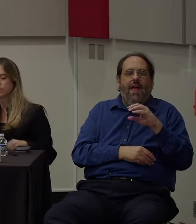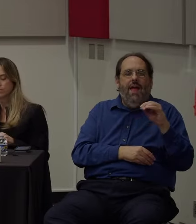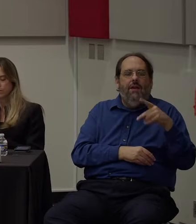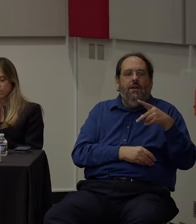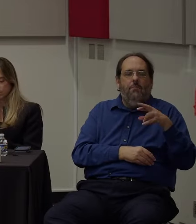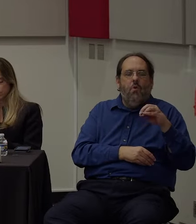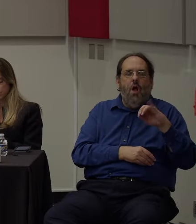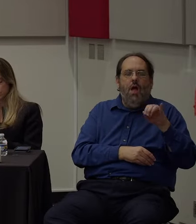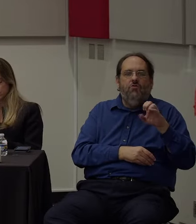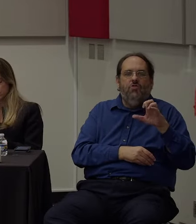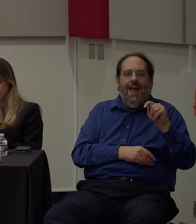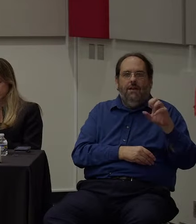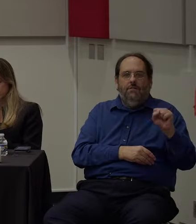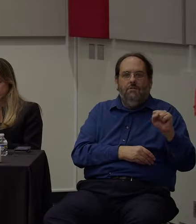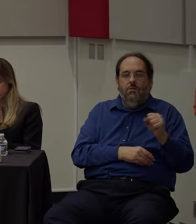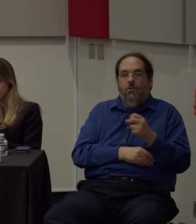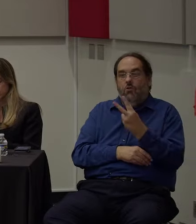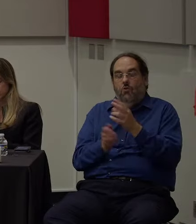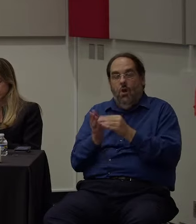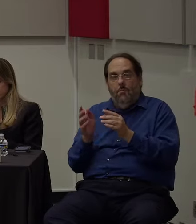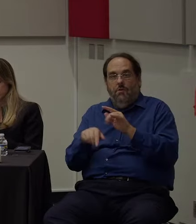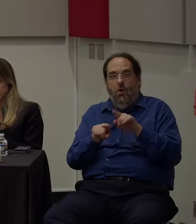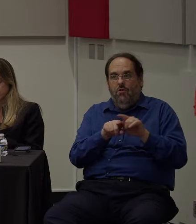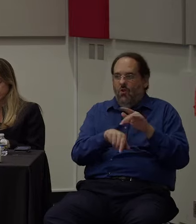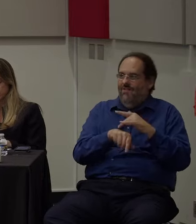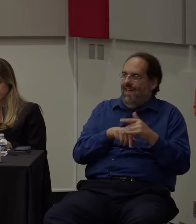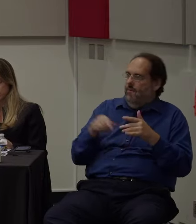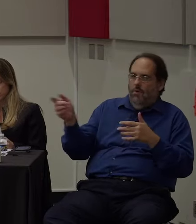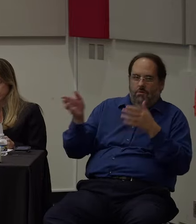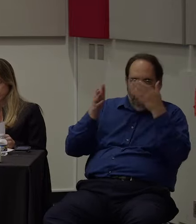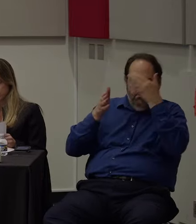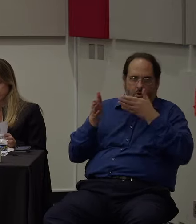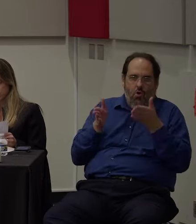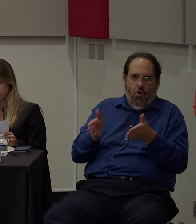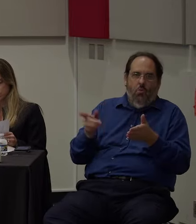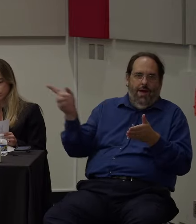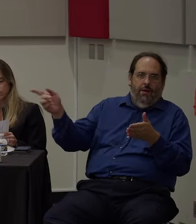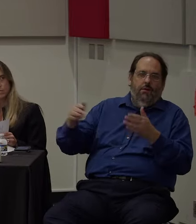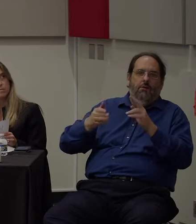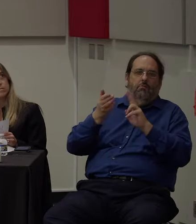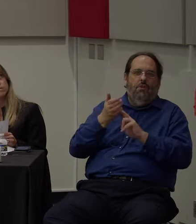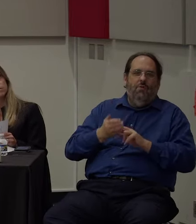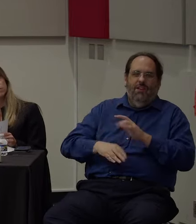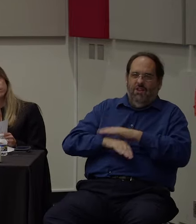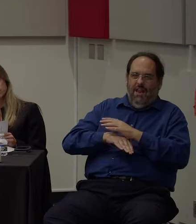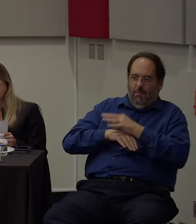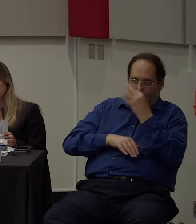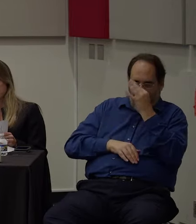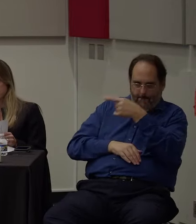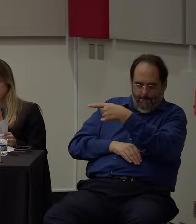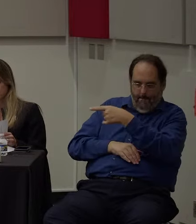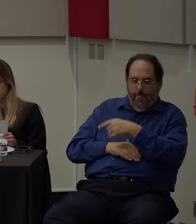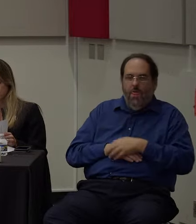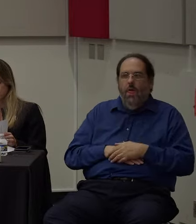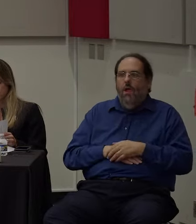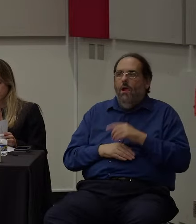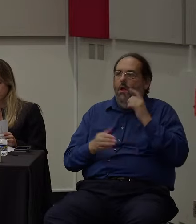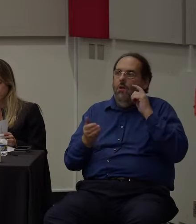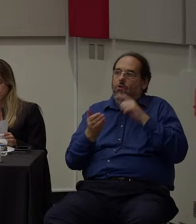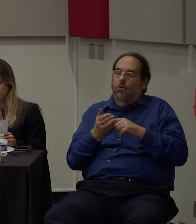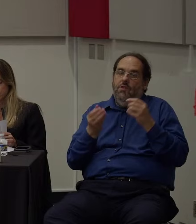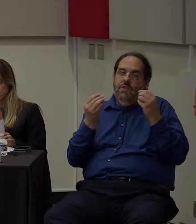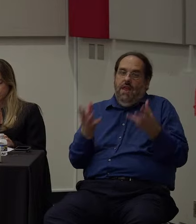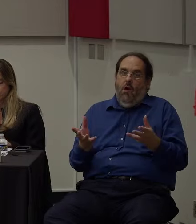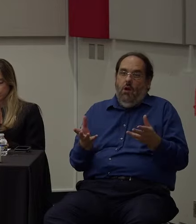WMATA.com/plans-and-projects. Two copies are also available in the hallway at the registration table. Notice of